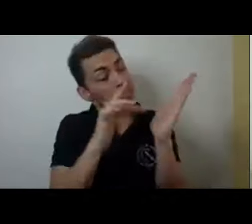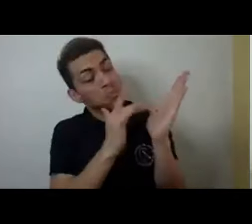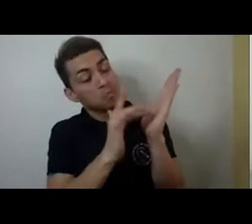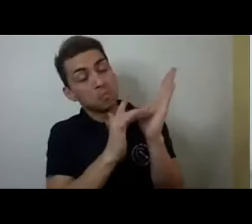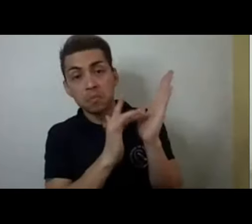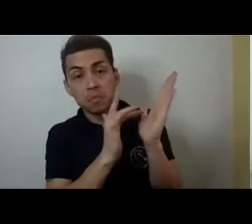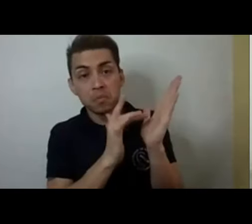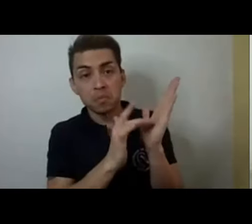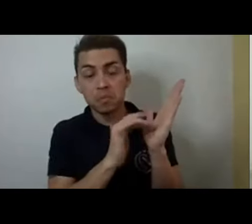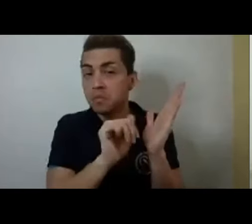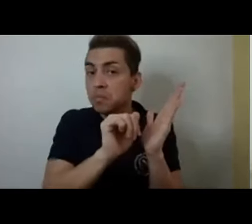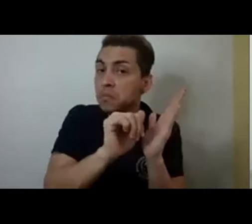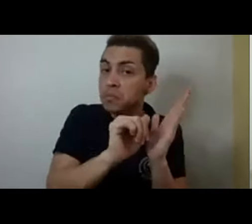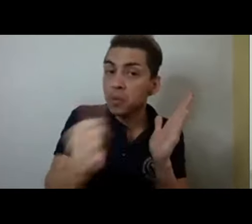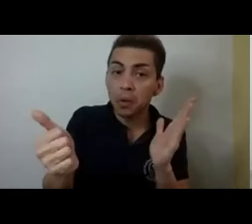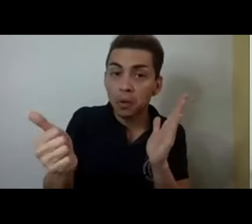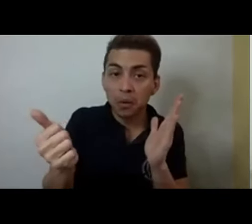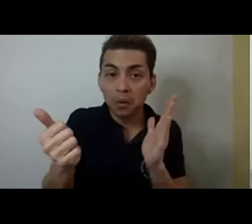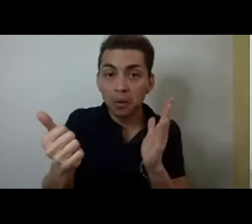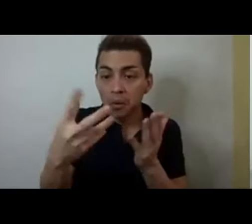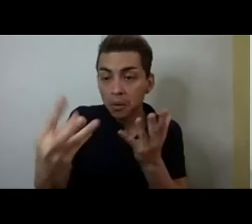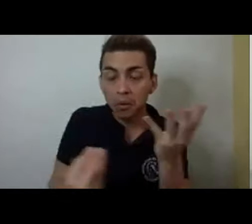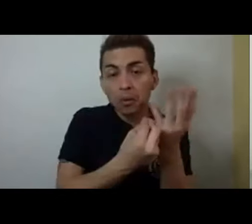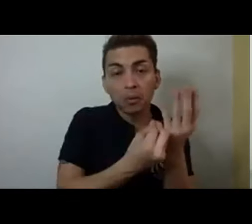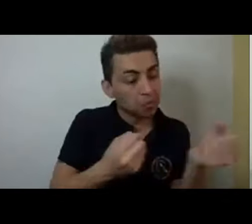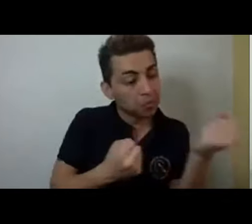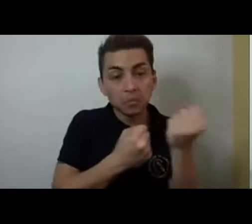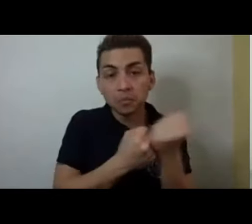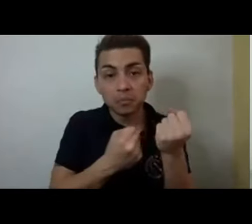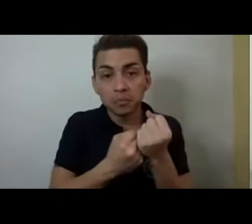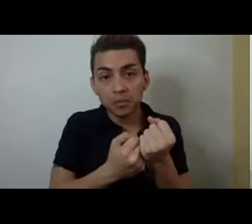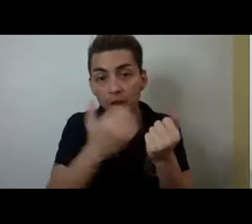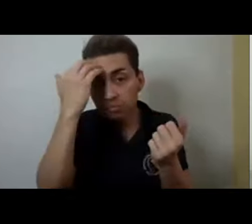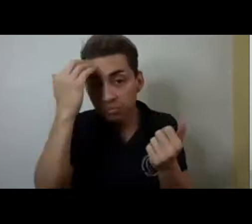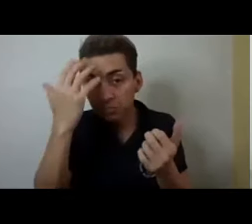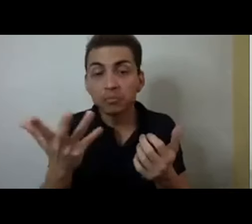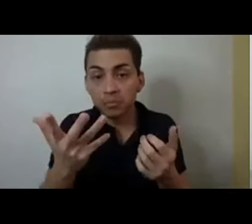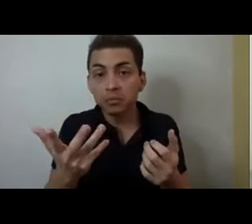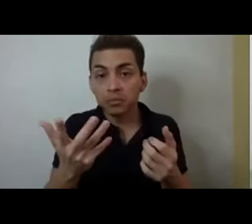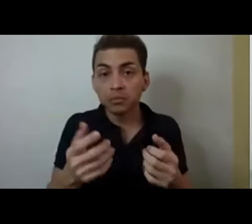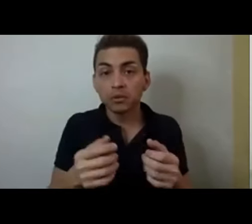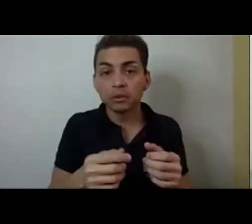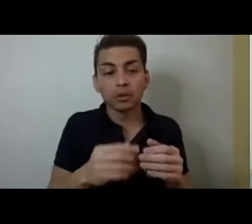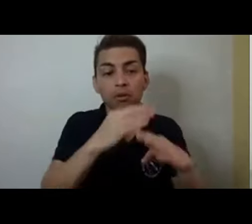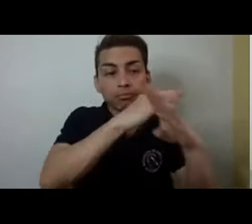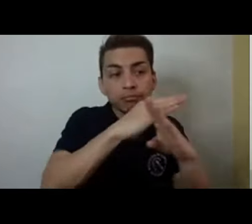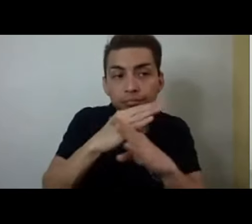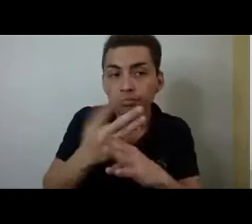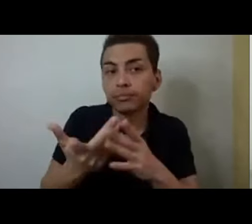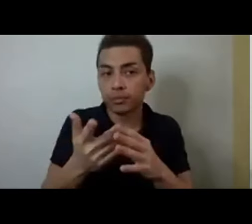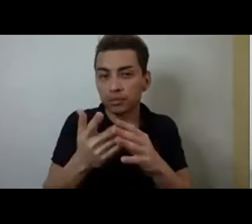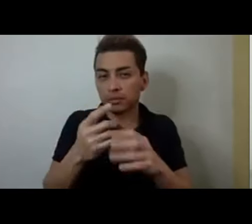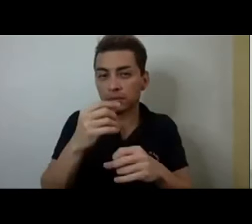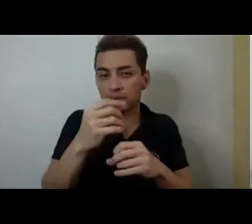source materials, in addition to strengthening teacher capacities and parental support for distance education, for which UNESCO